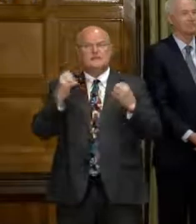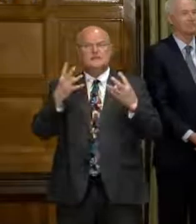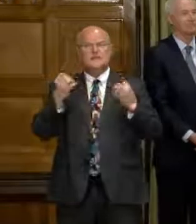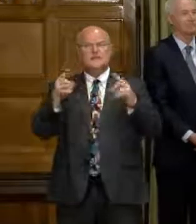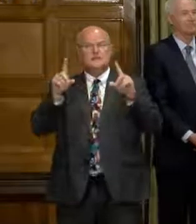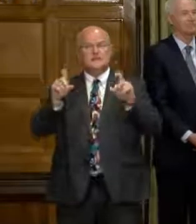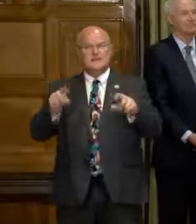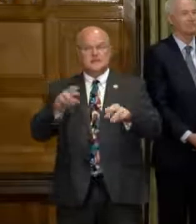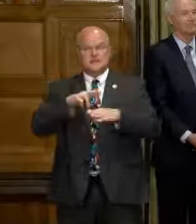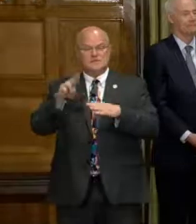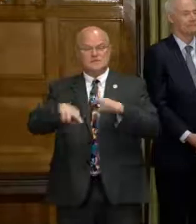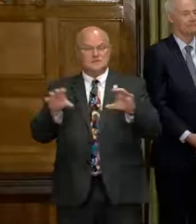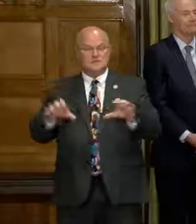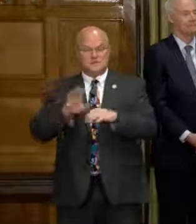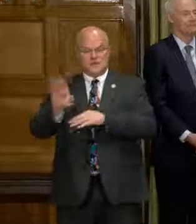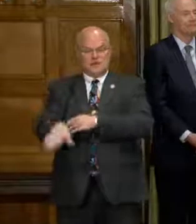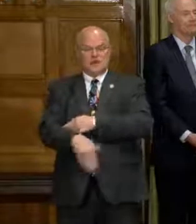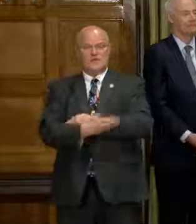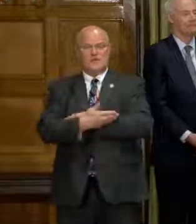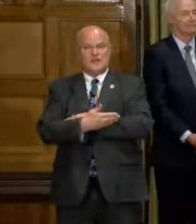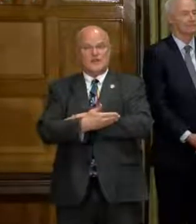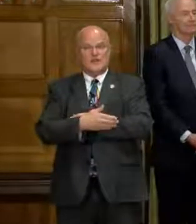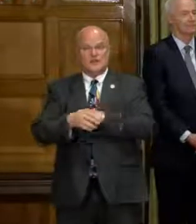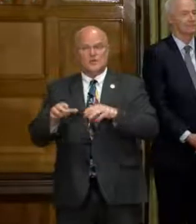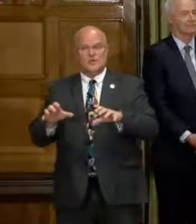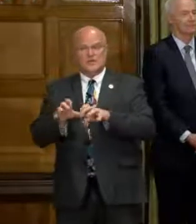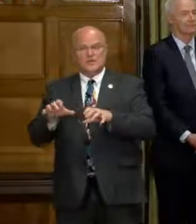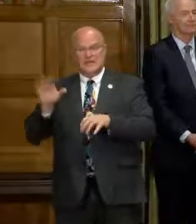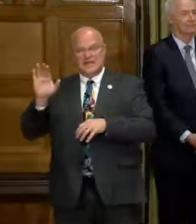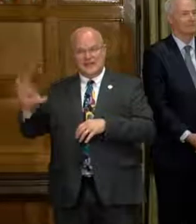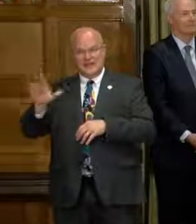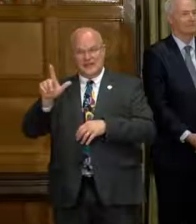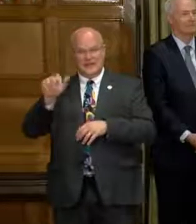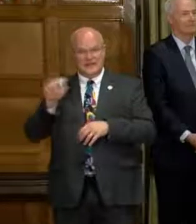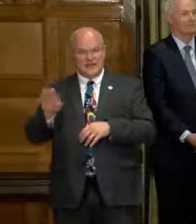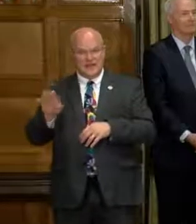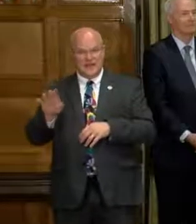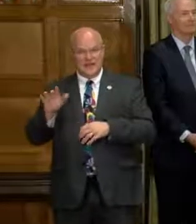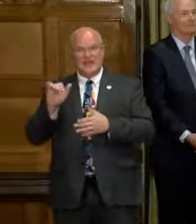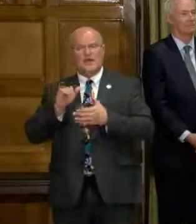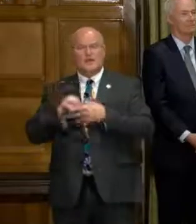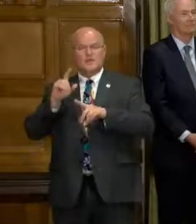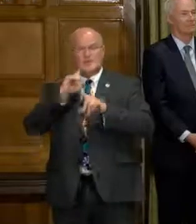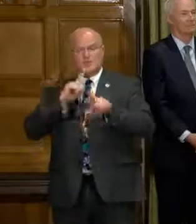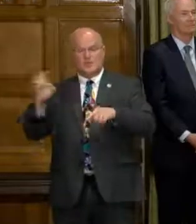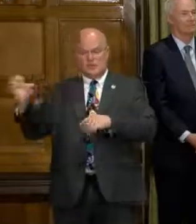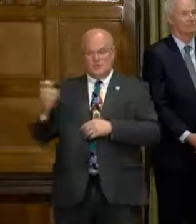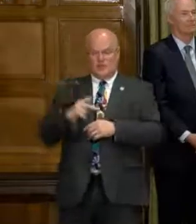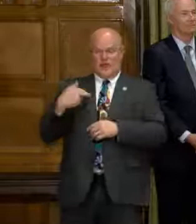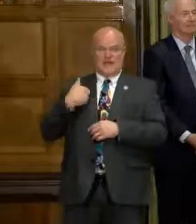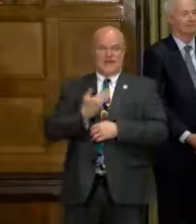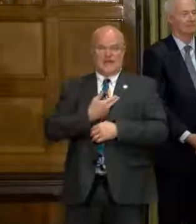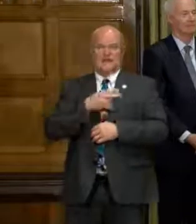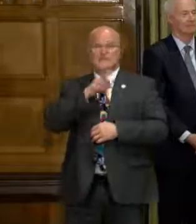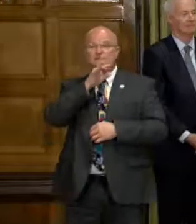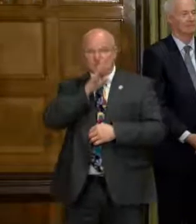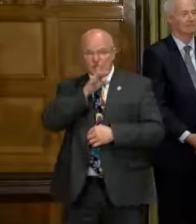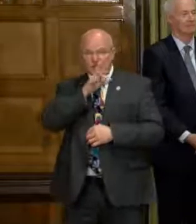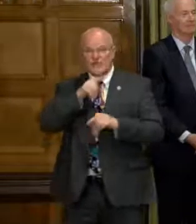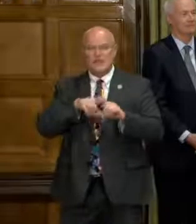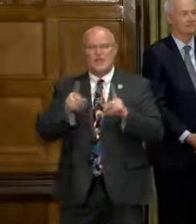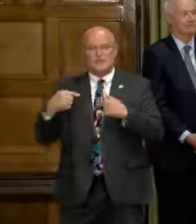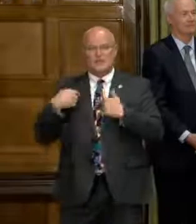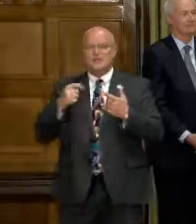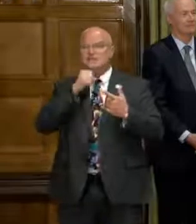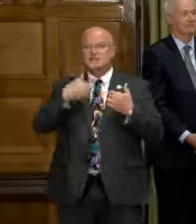of the test results that were done overnight were done in their lab, and those were reported back to us verbally.